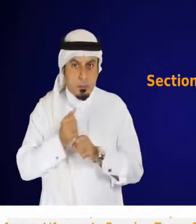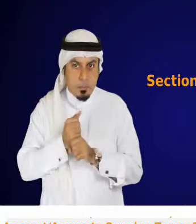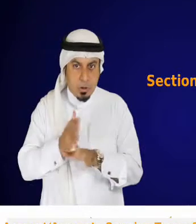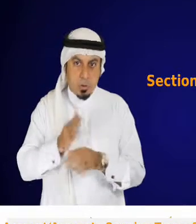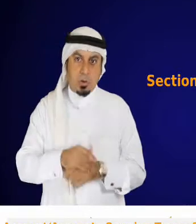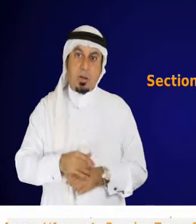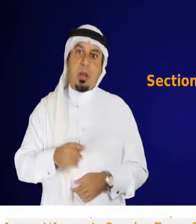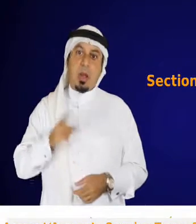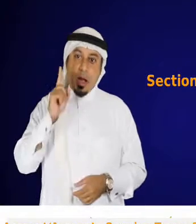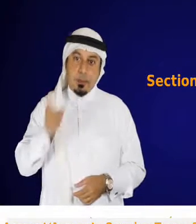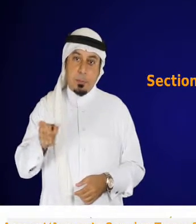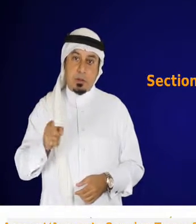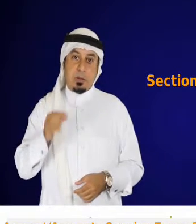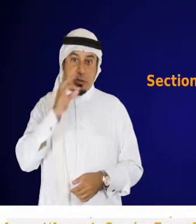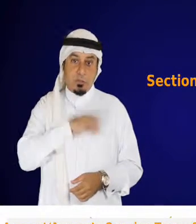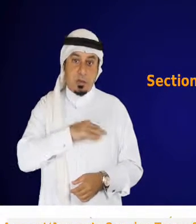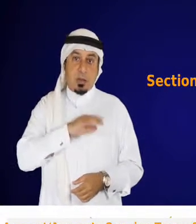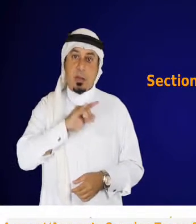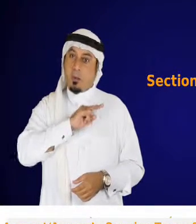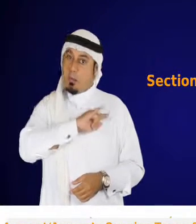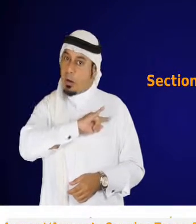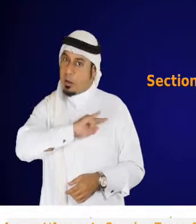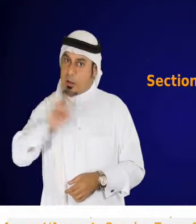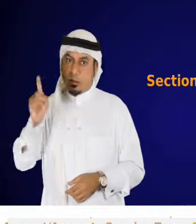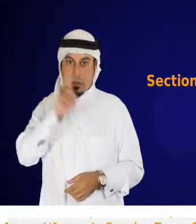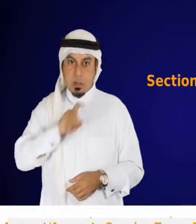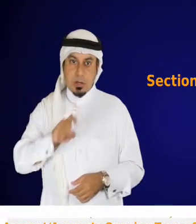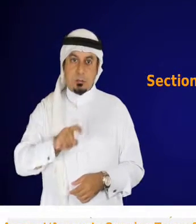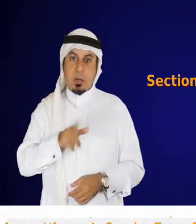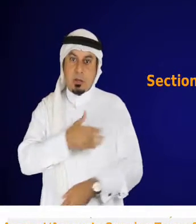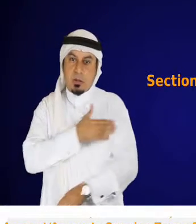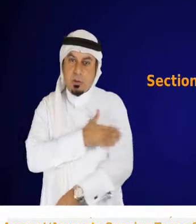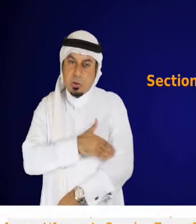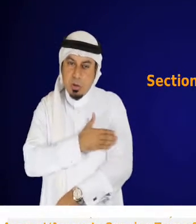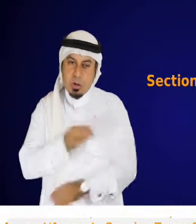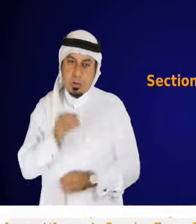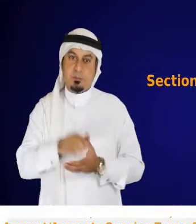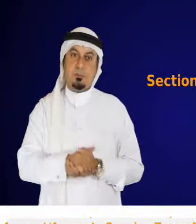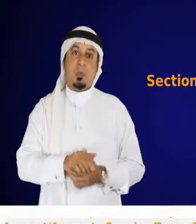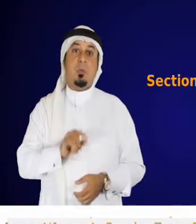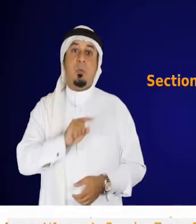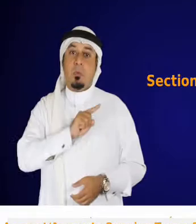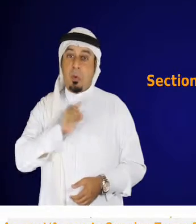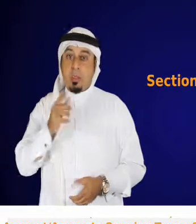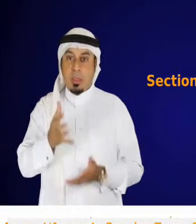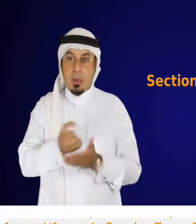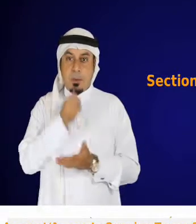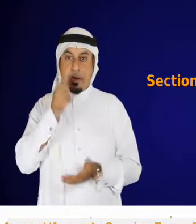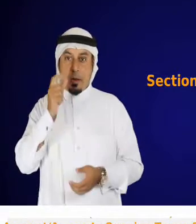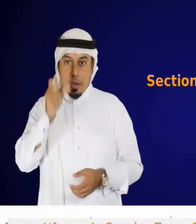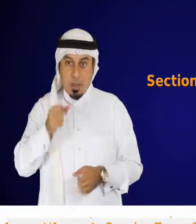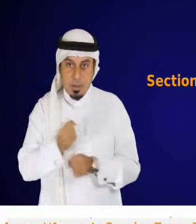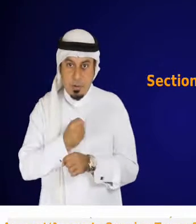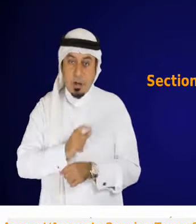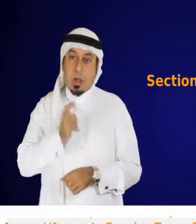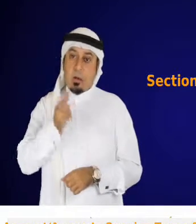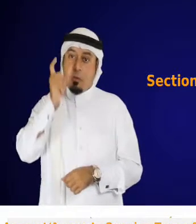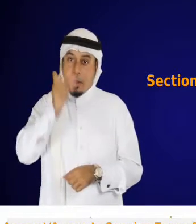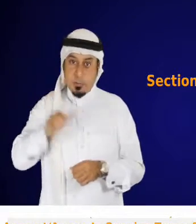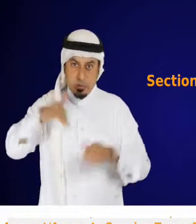be questionable if such check were forged. Customer or customers shall bear full responsibility for accuracy of endorsements on